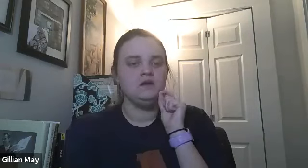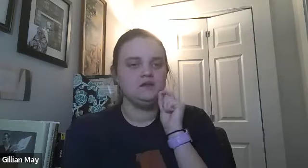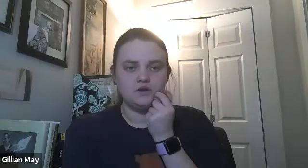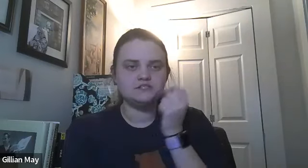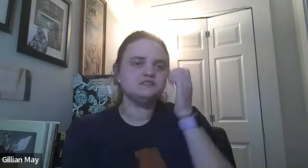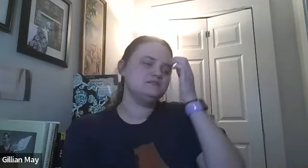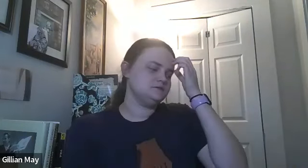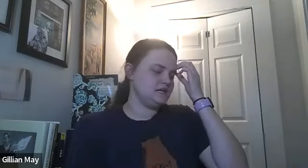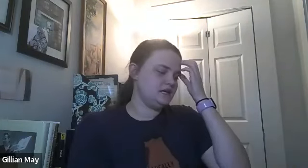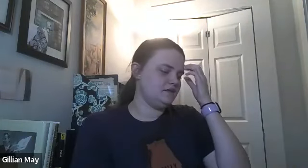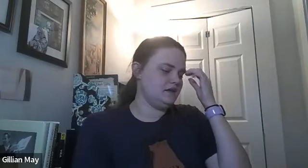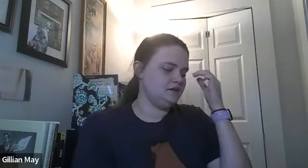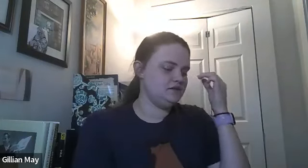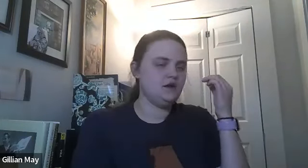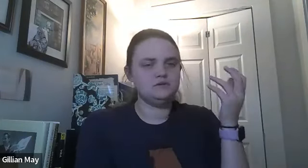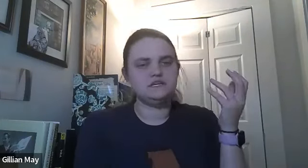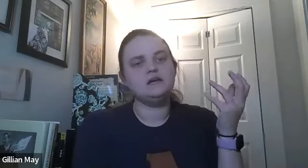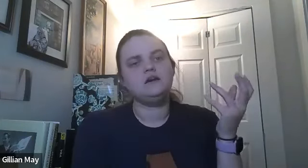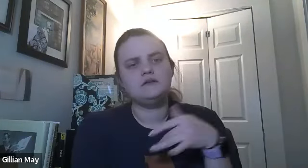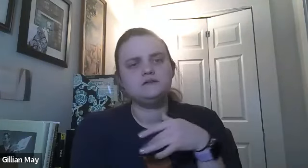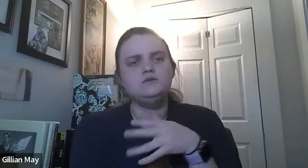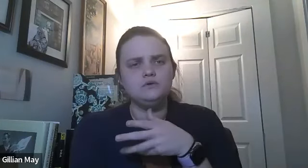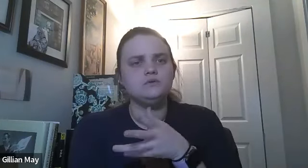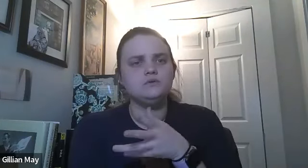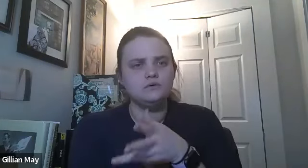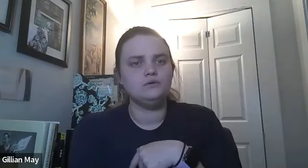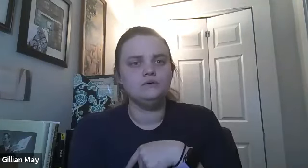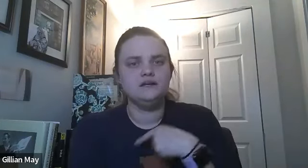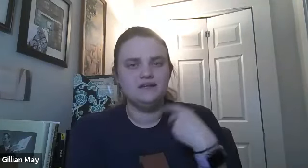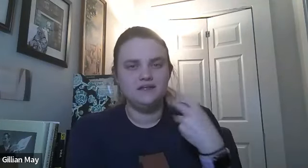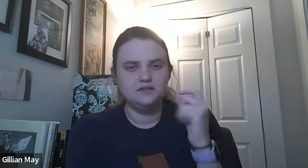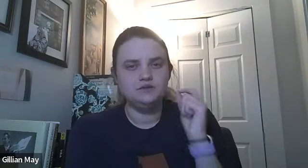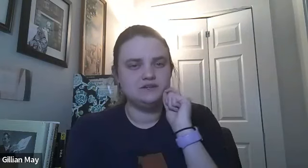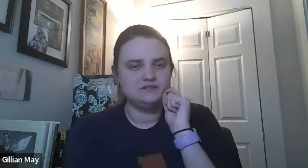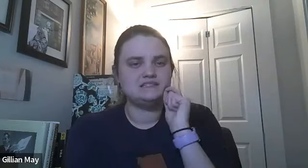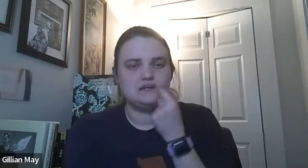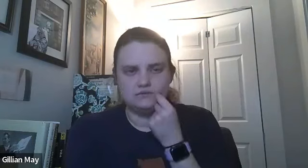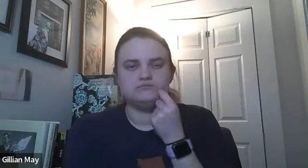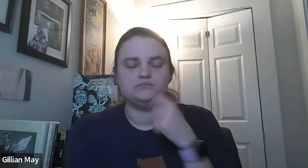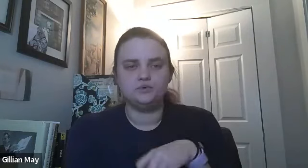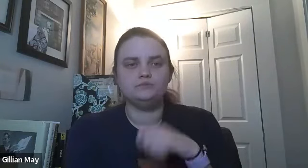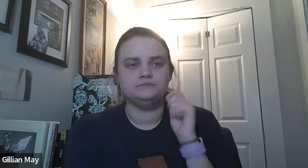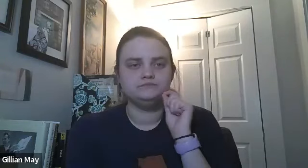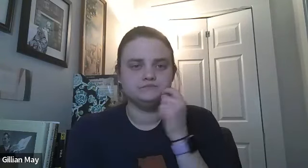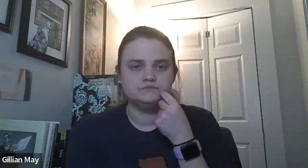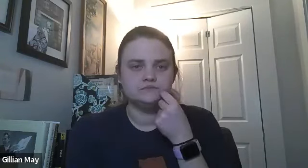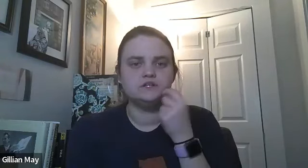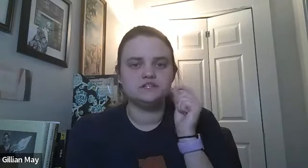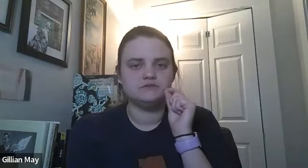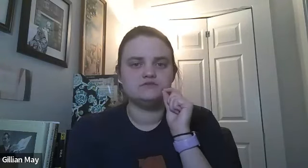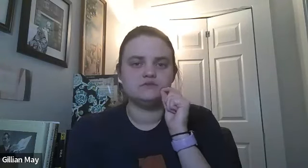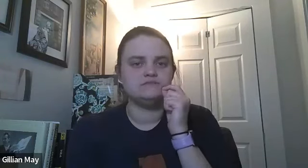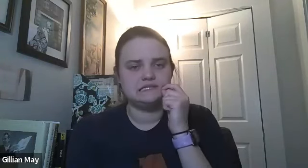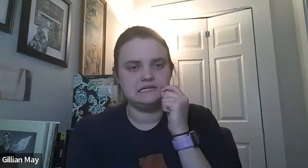You can also use this for saying, like, you know how we'll say, like, oh, that cool. You can use it as that cool, good to know sort of